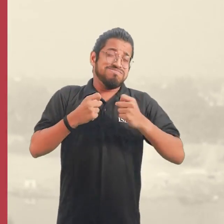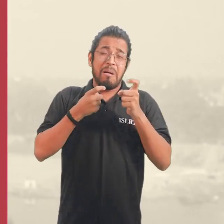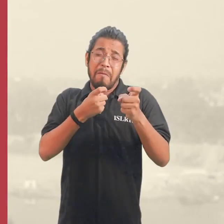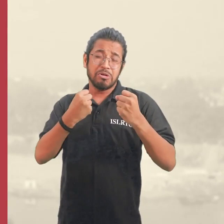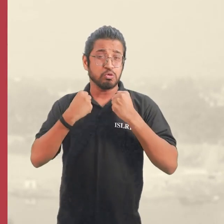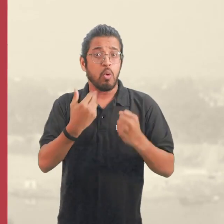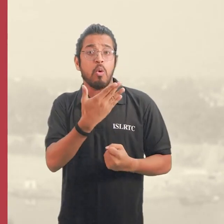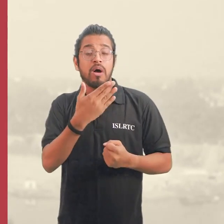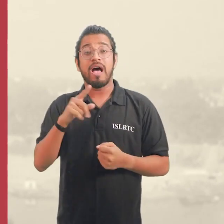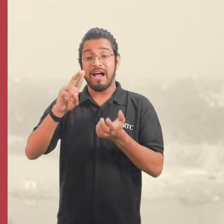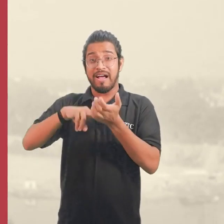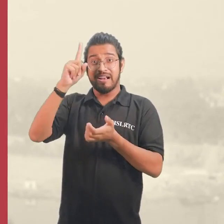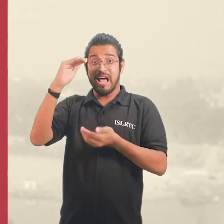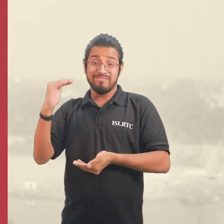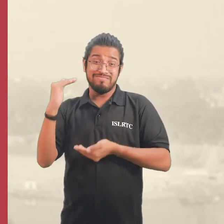Chakra.